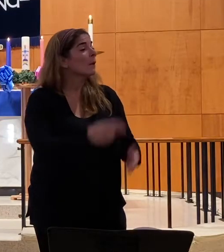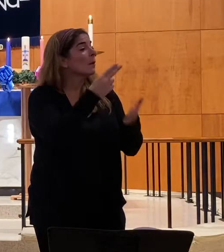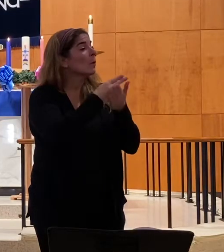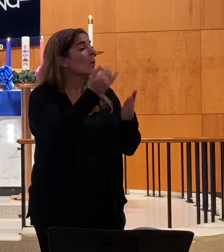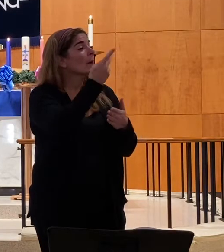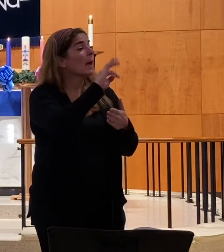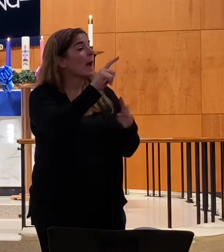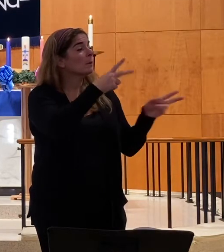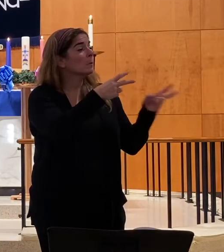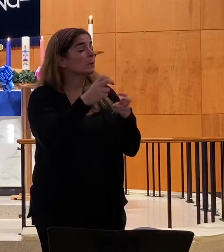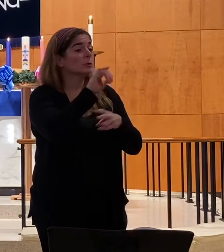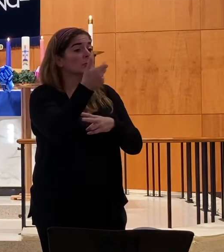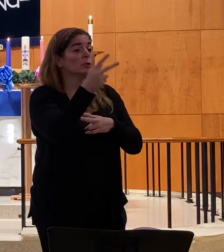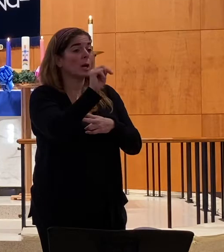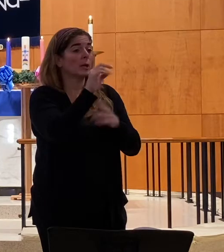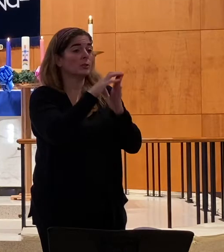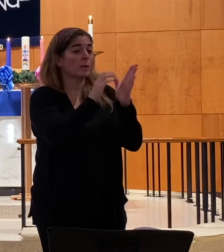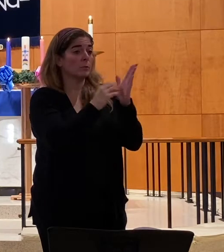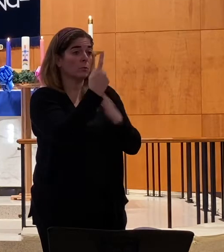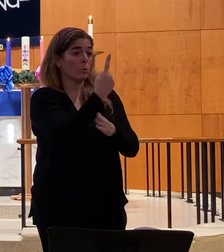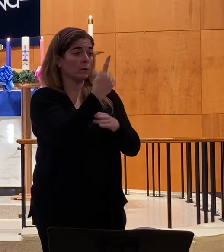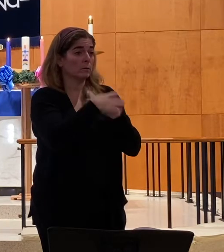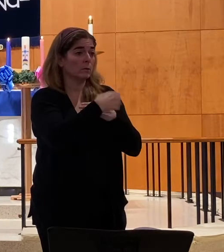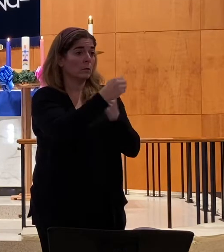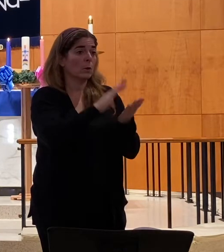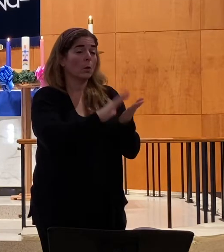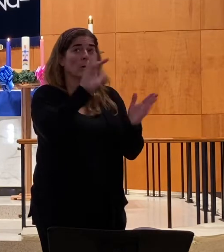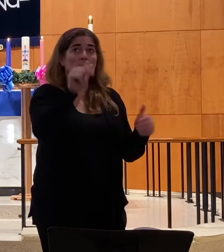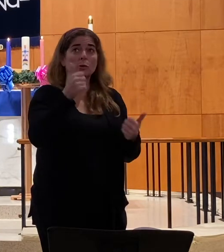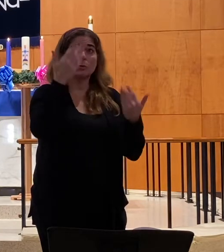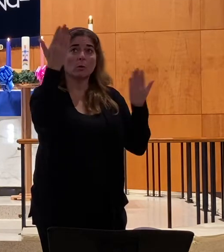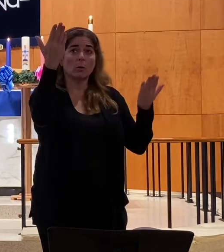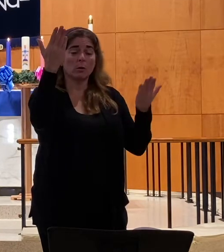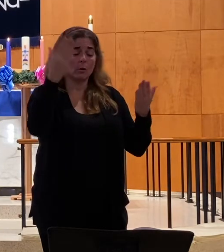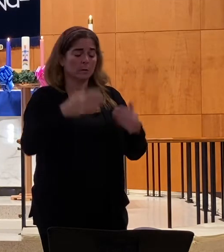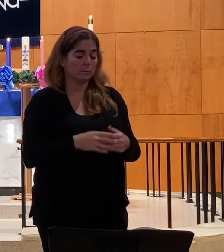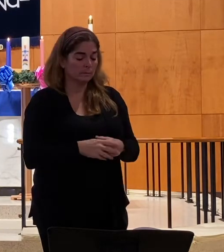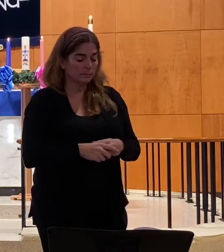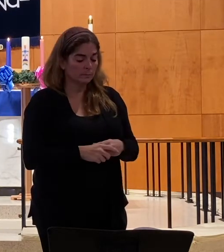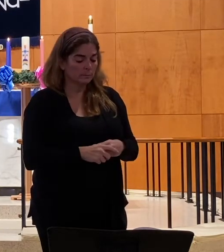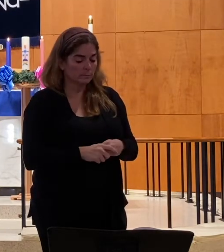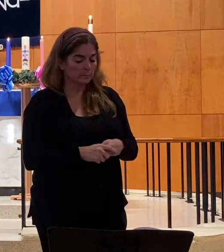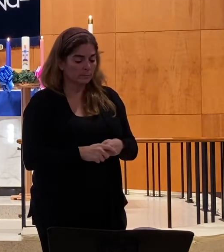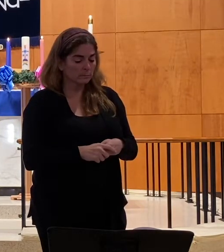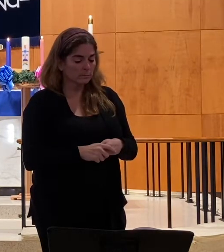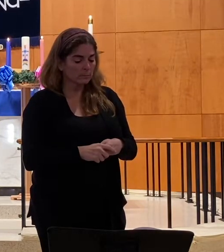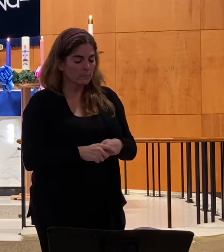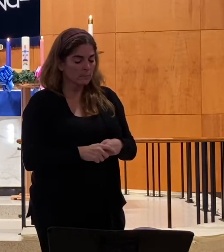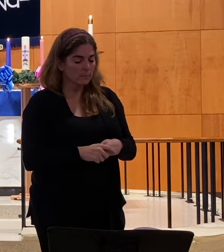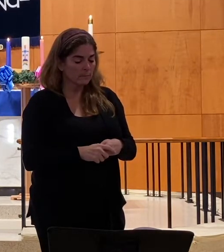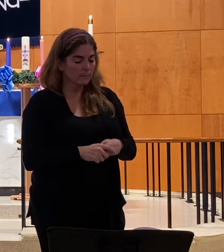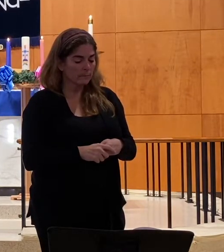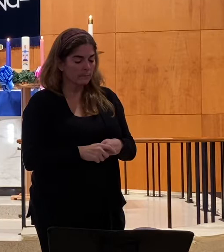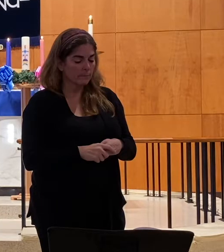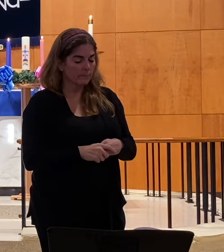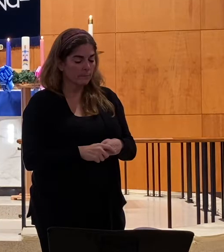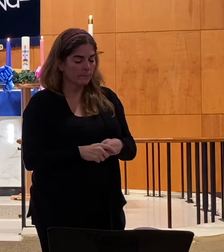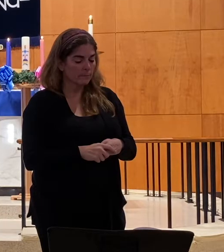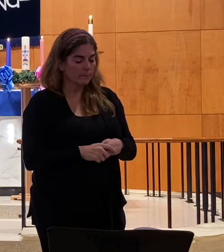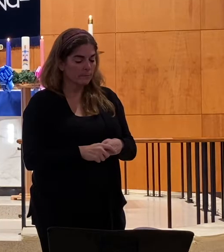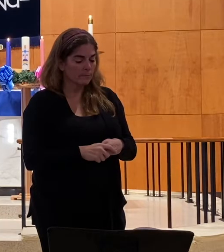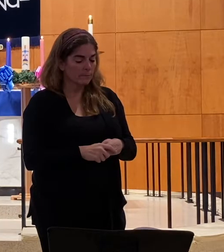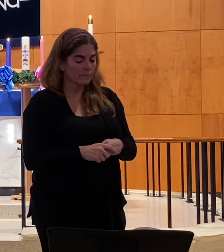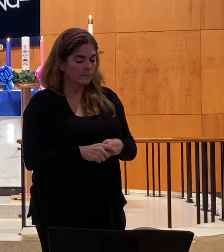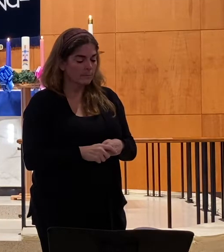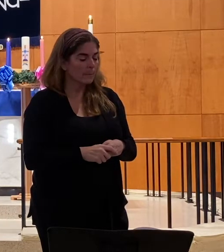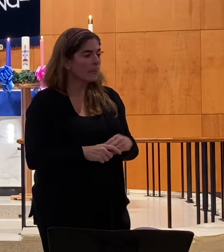Gospel according to John, the first chapter. Glory to you, O Lord. There was a man sent from